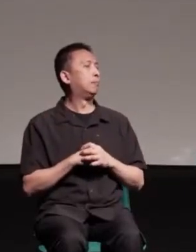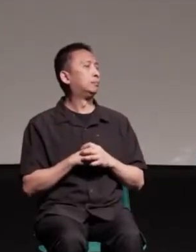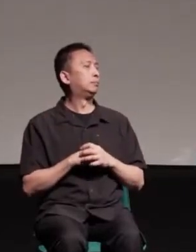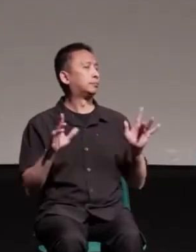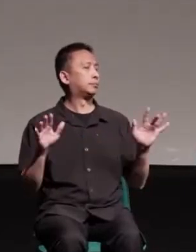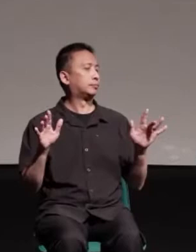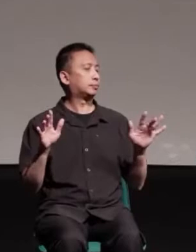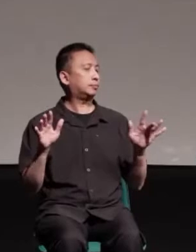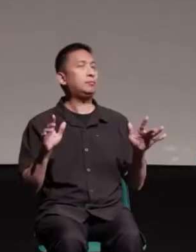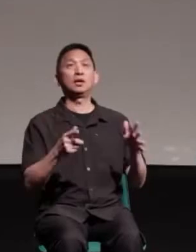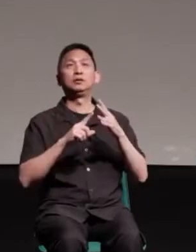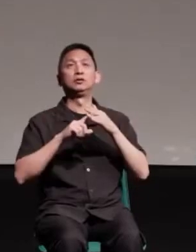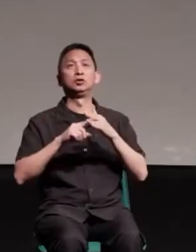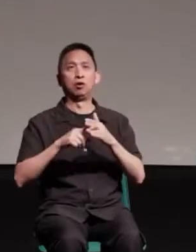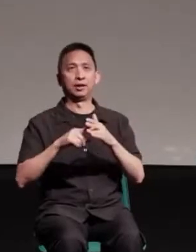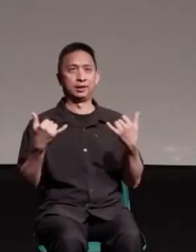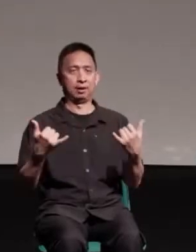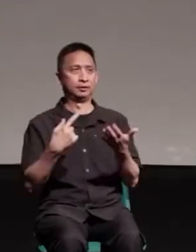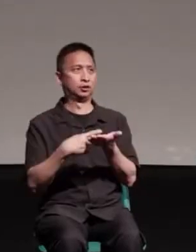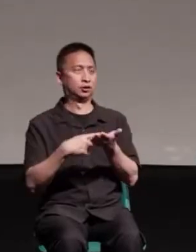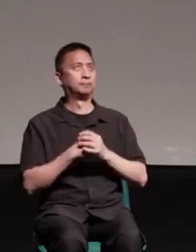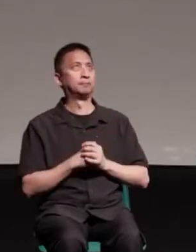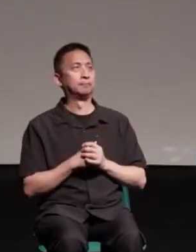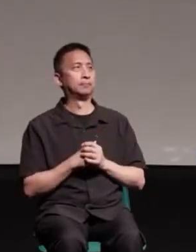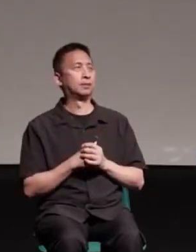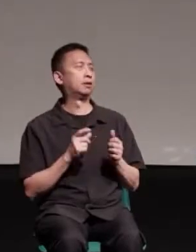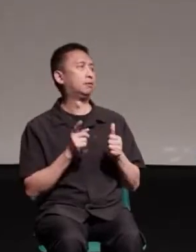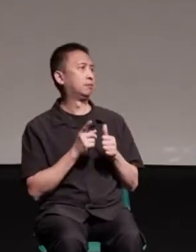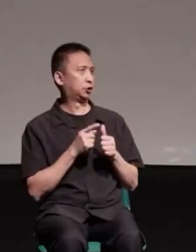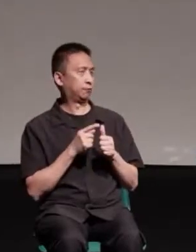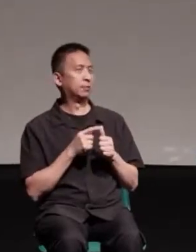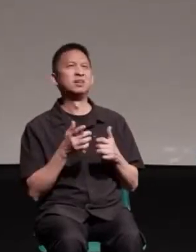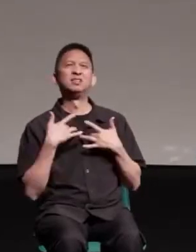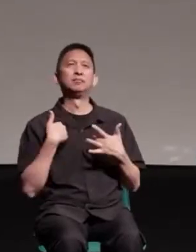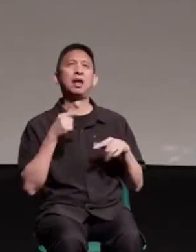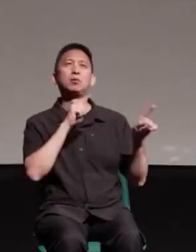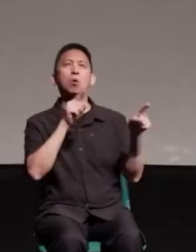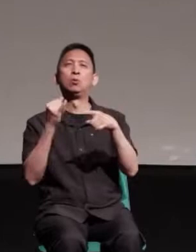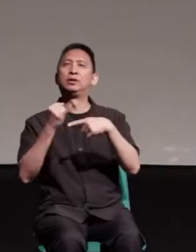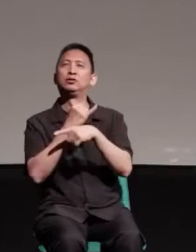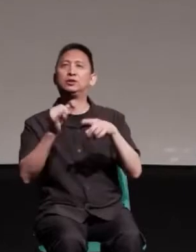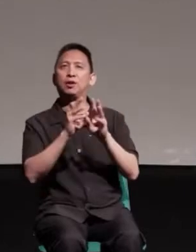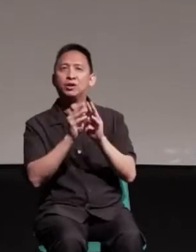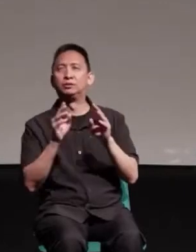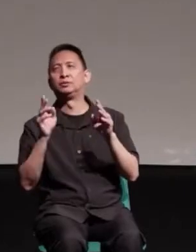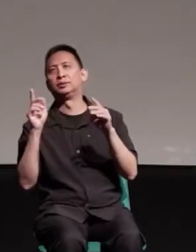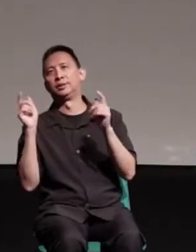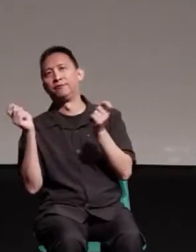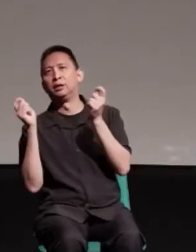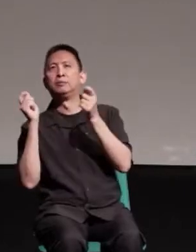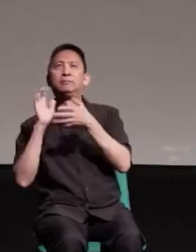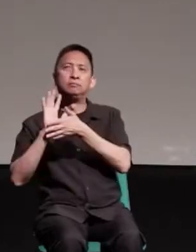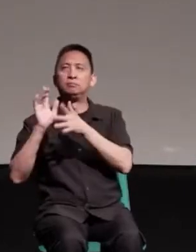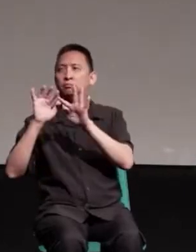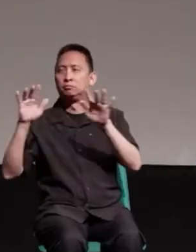Yeah, just to get us started, usually when I go to industry conferences and to film festivals and any